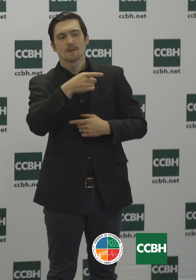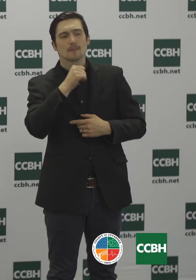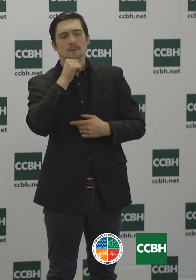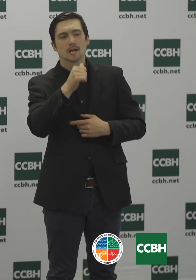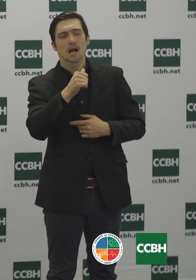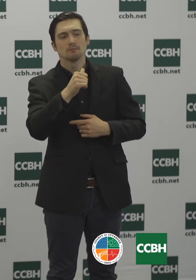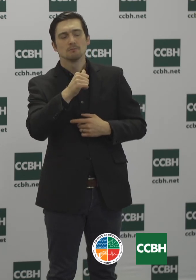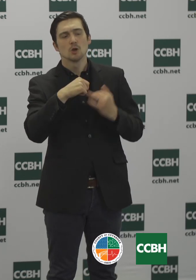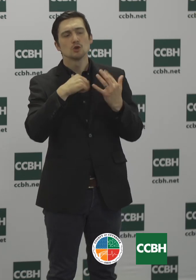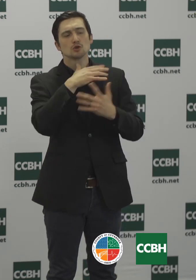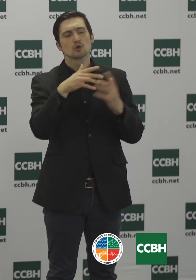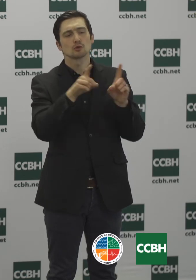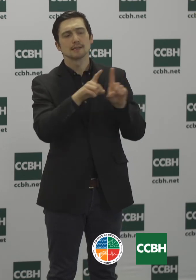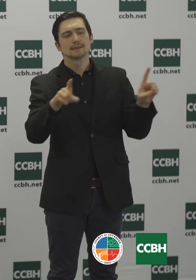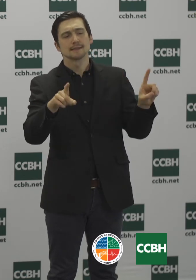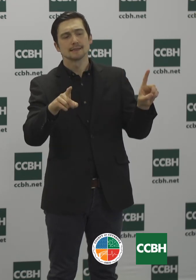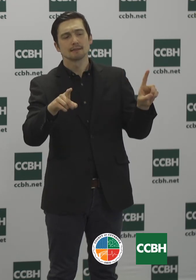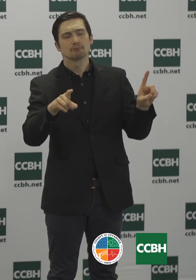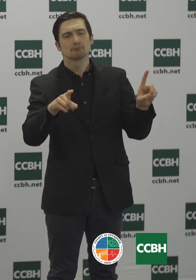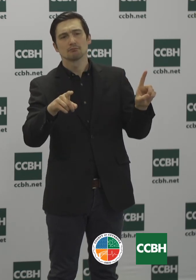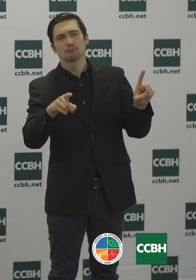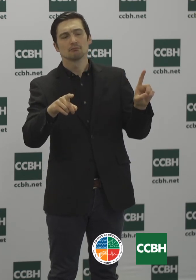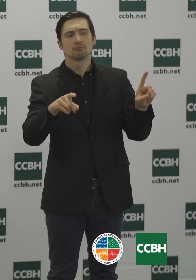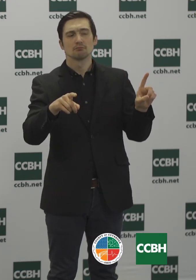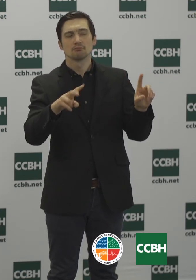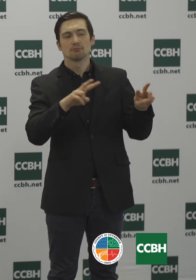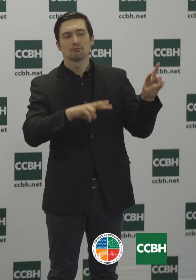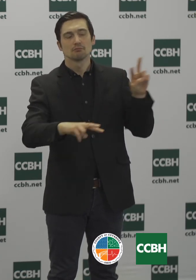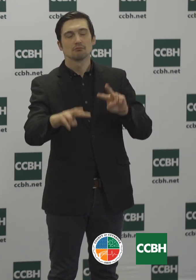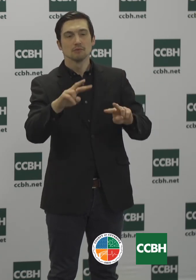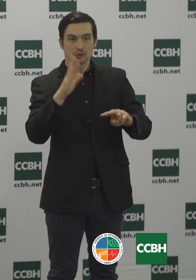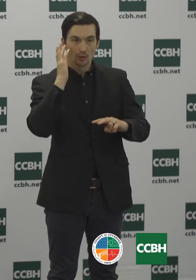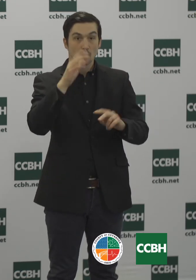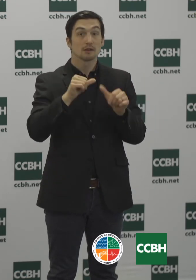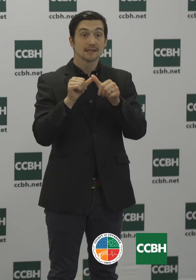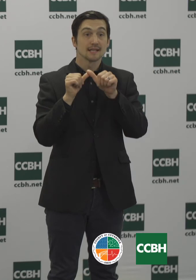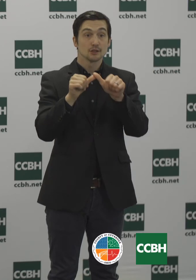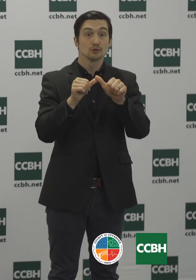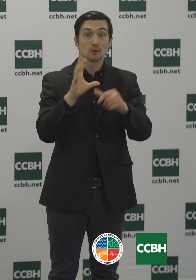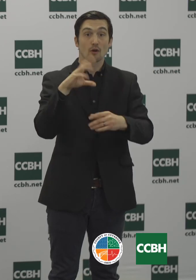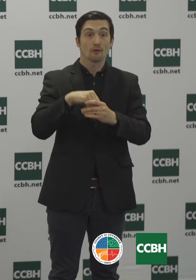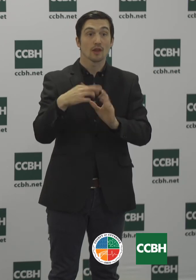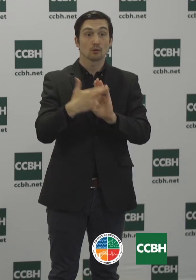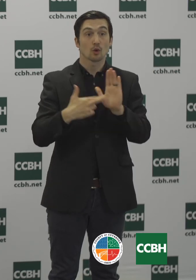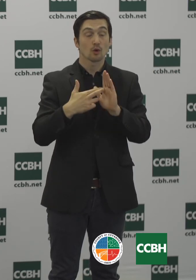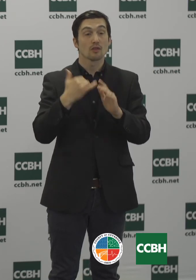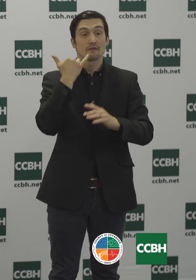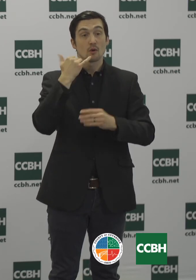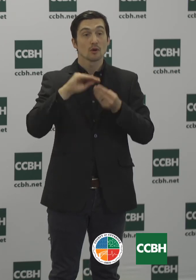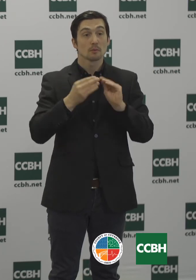of other health and safety issues. And so we'll continue in that role. Our number is